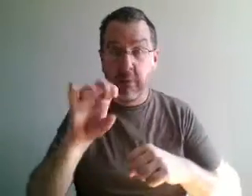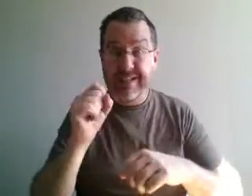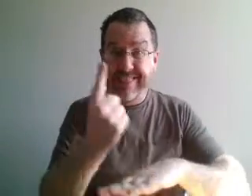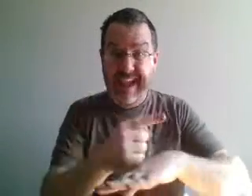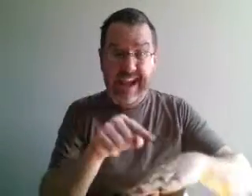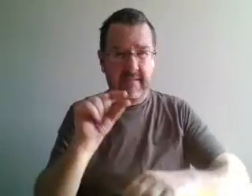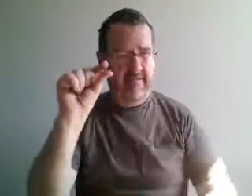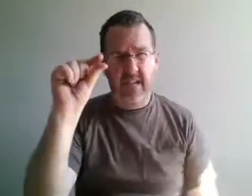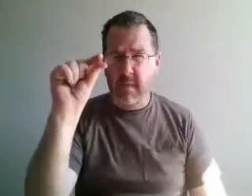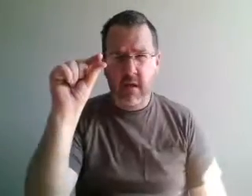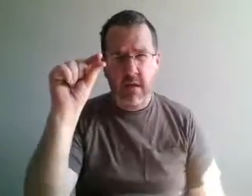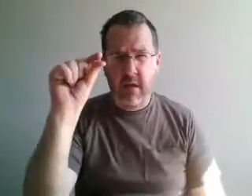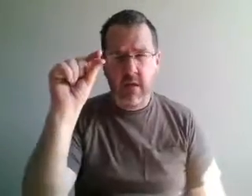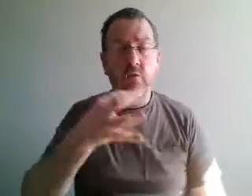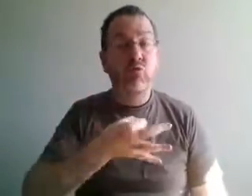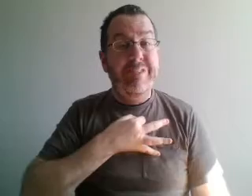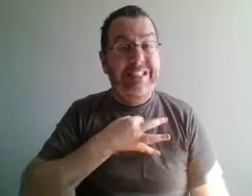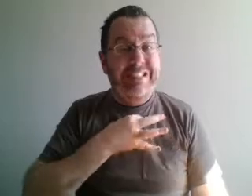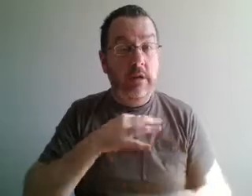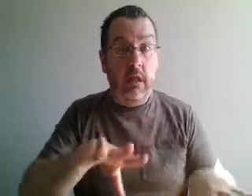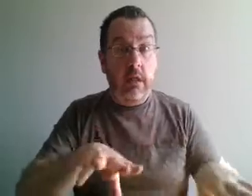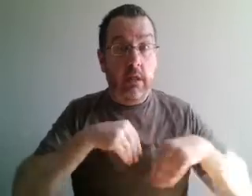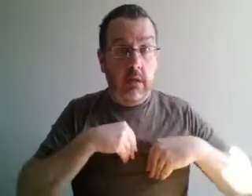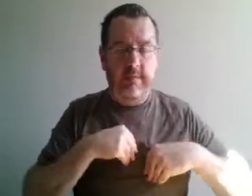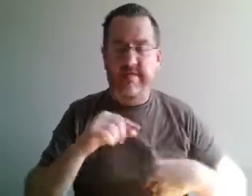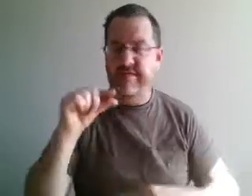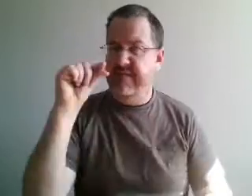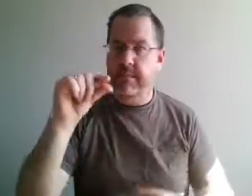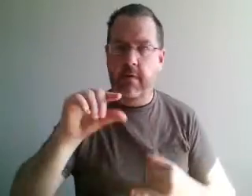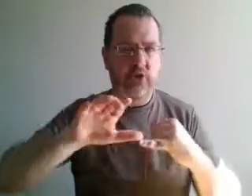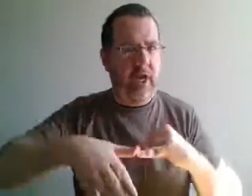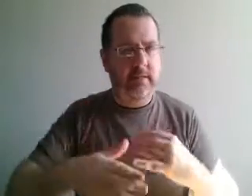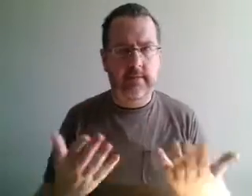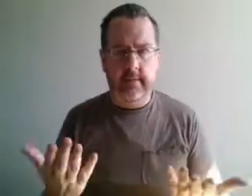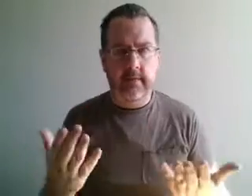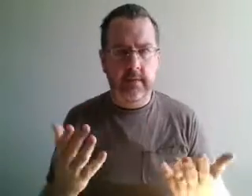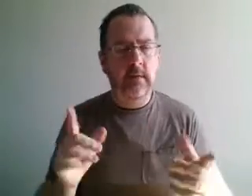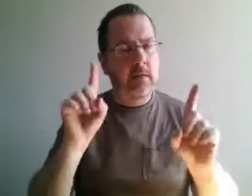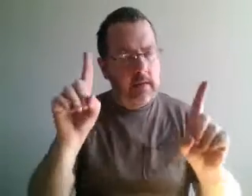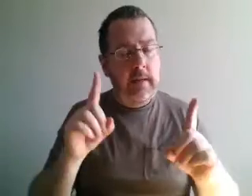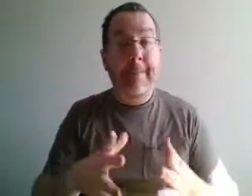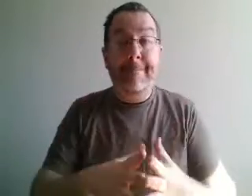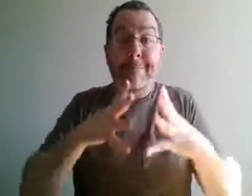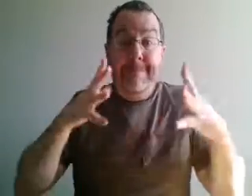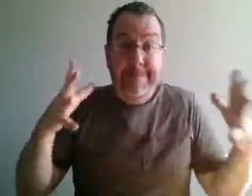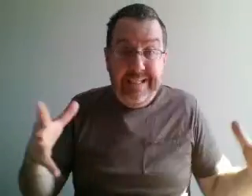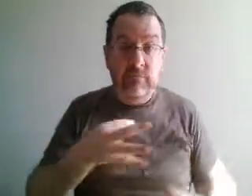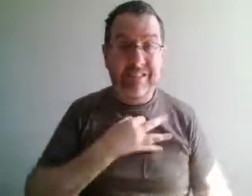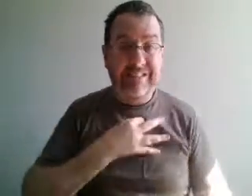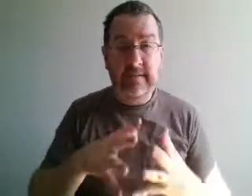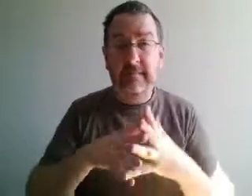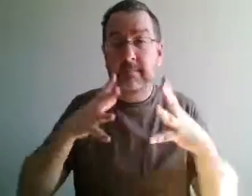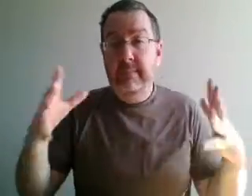transmission through that route are very, very small. The major risk is immediately